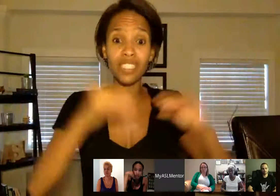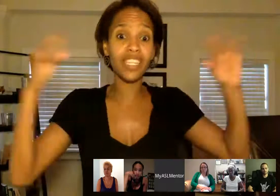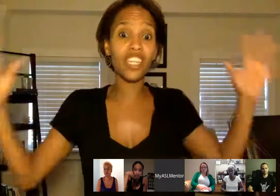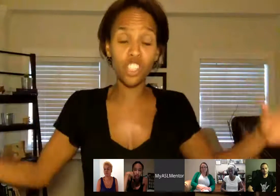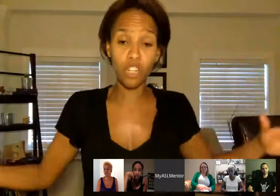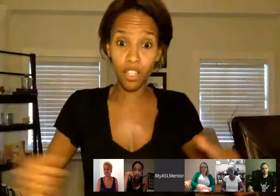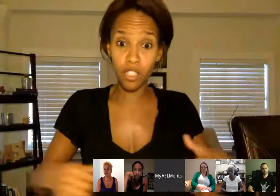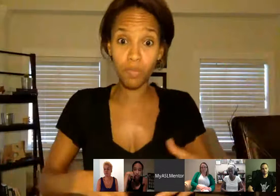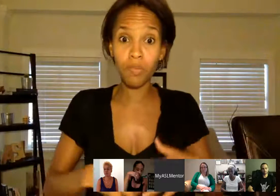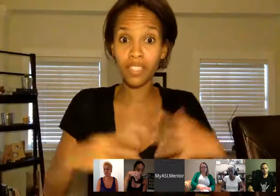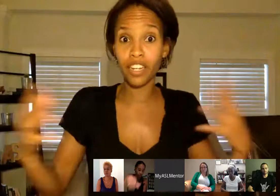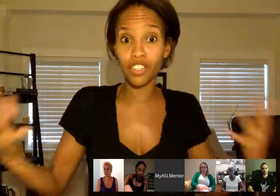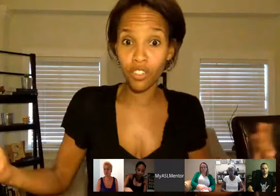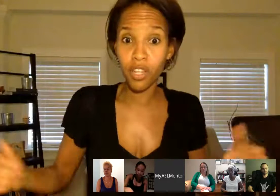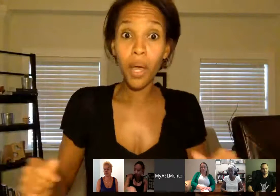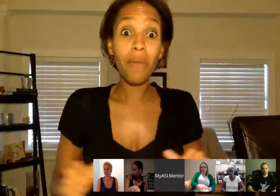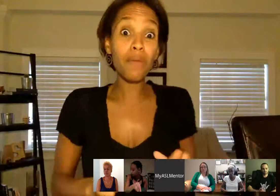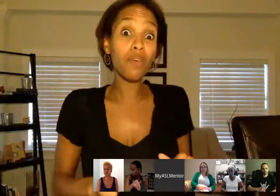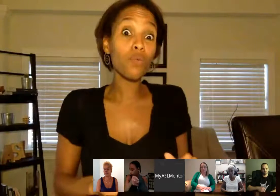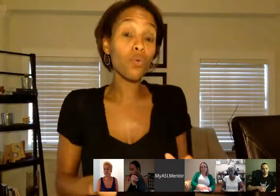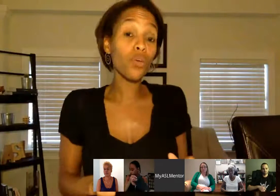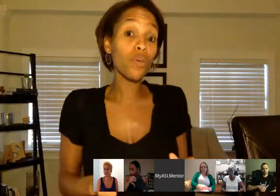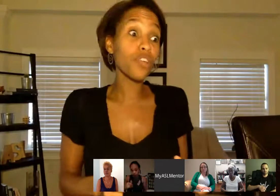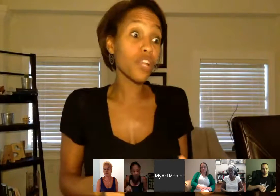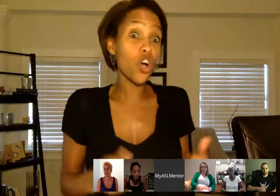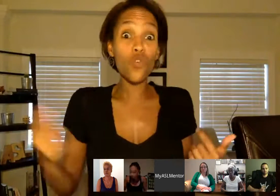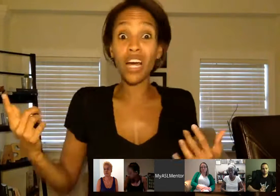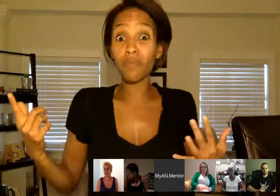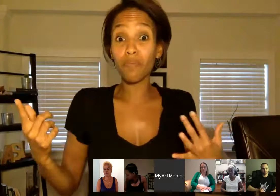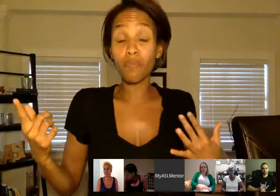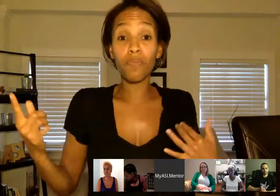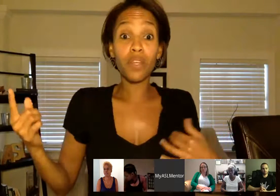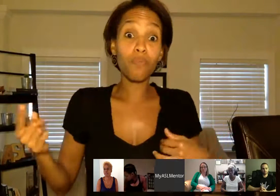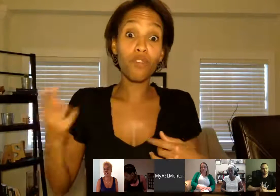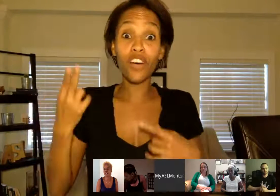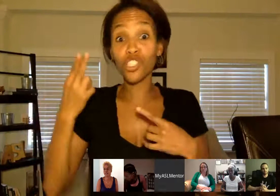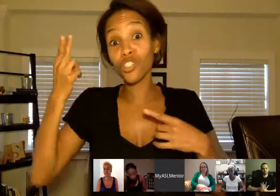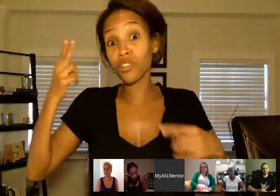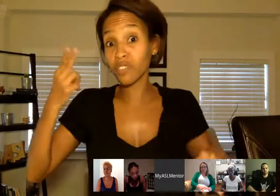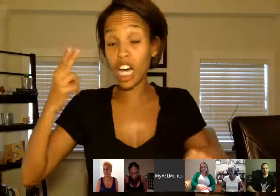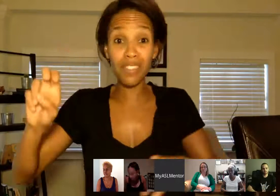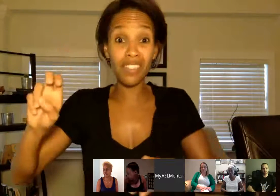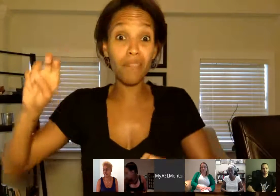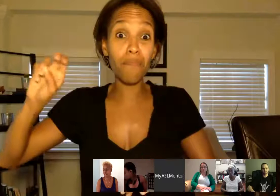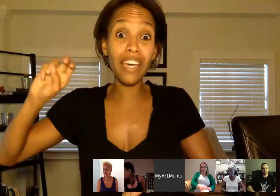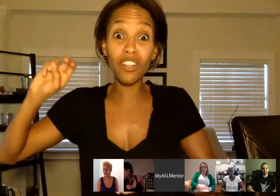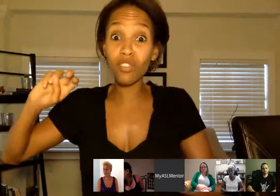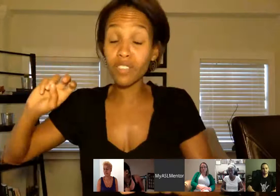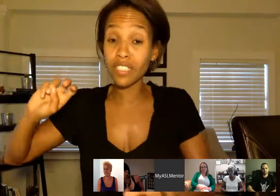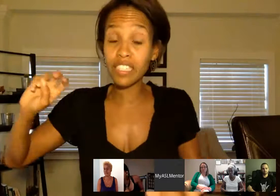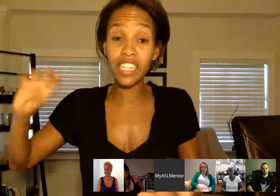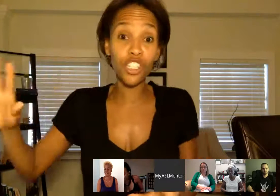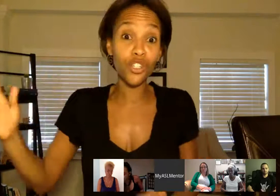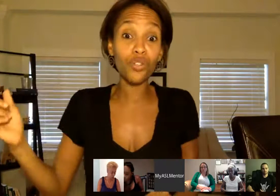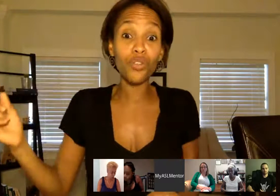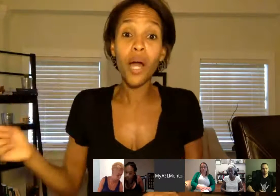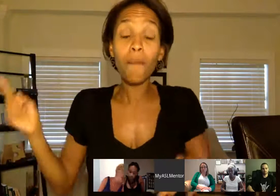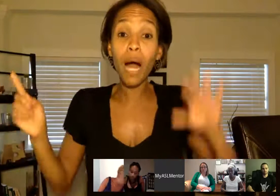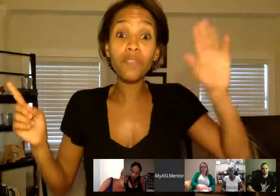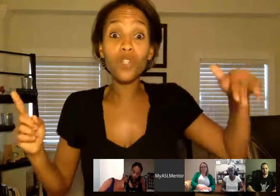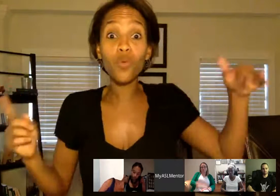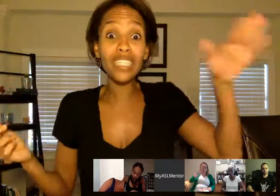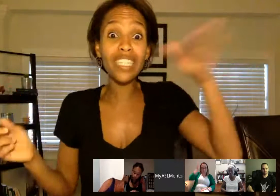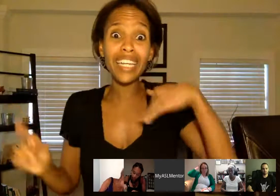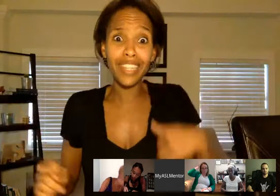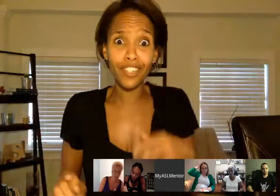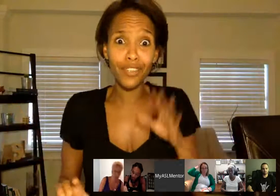big presentation about this public sector. Maybe we would know that Professor Thomas is a male teacher who